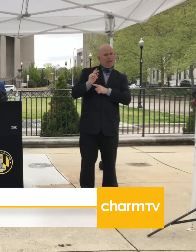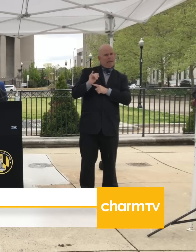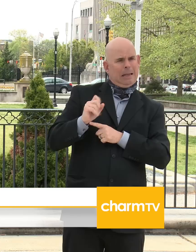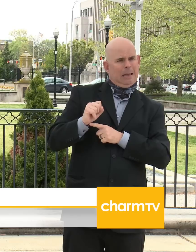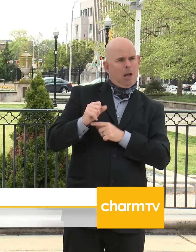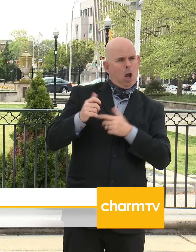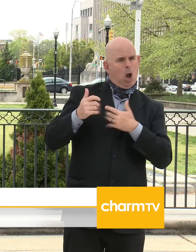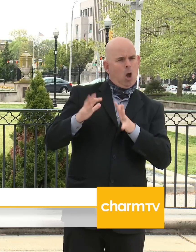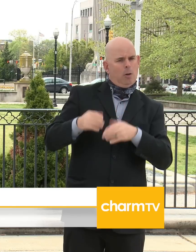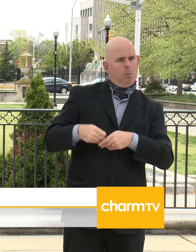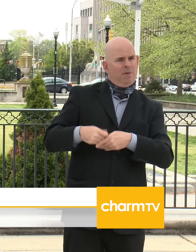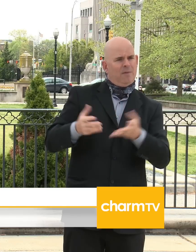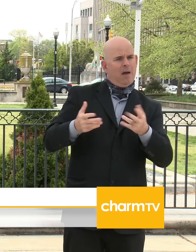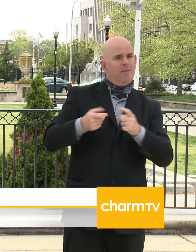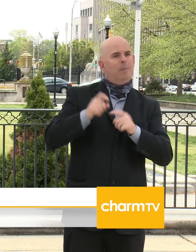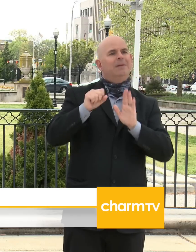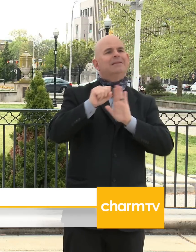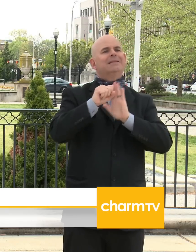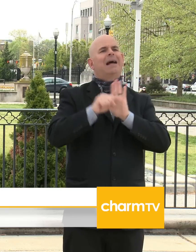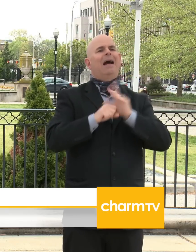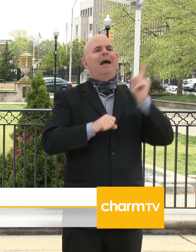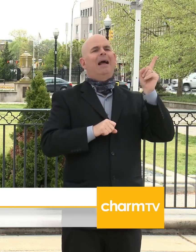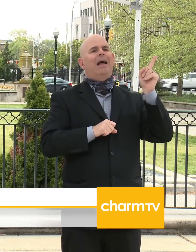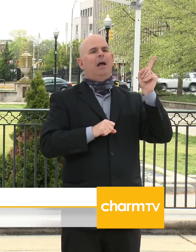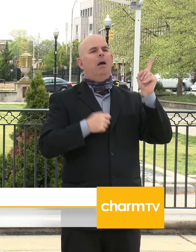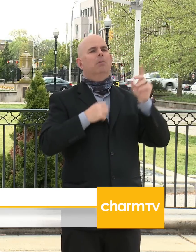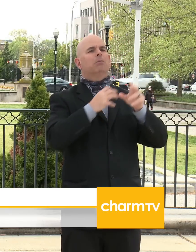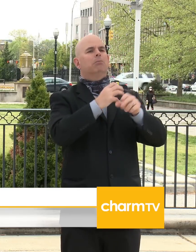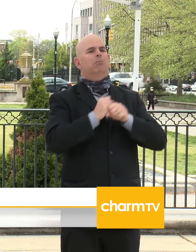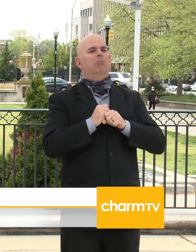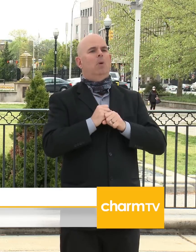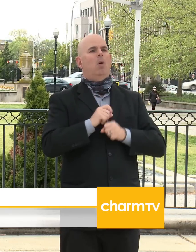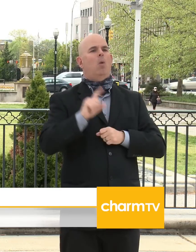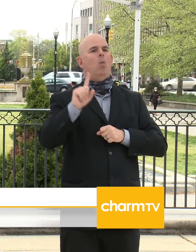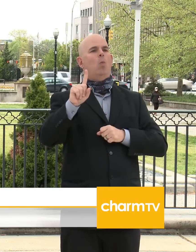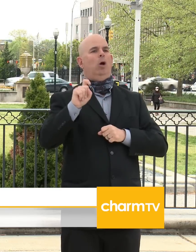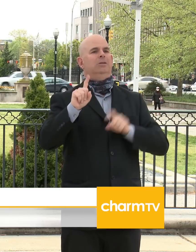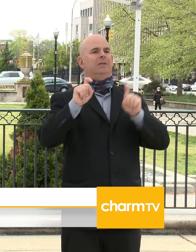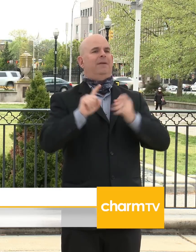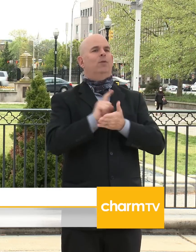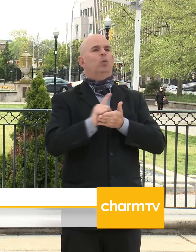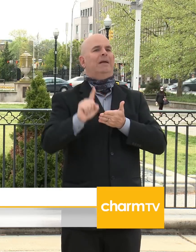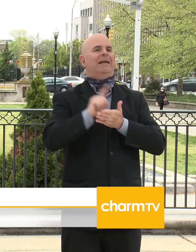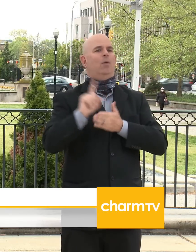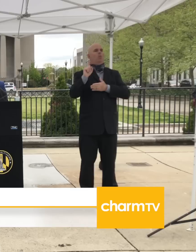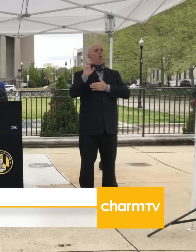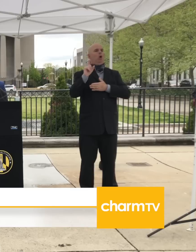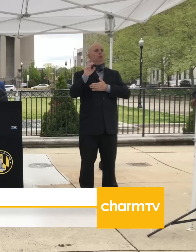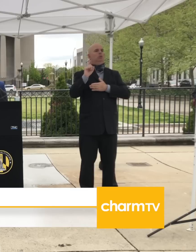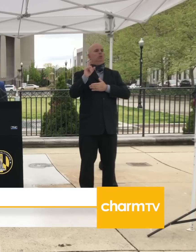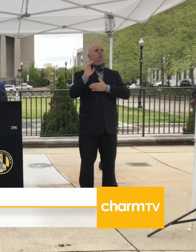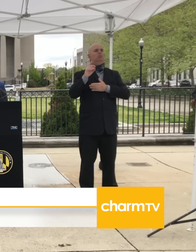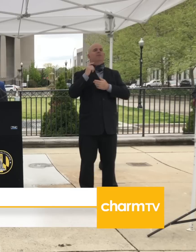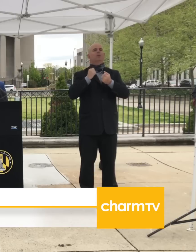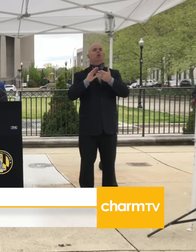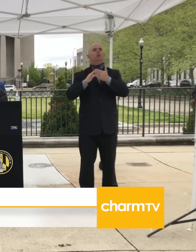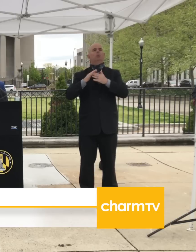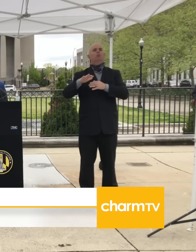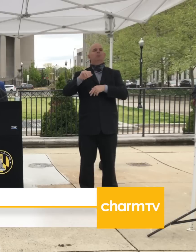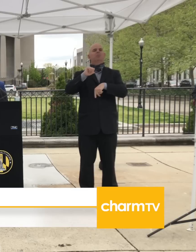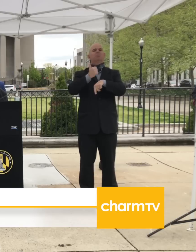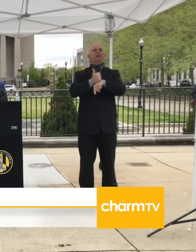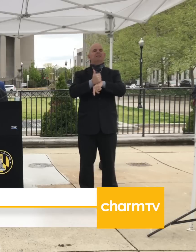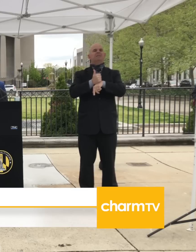the state? So we've been provided with 100 tests a week to support our community-based testing sites. And you anticipate that number is going to go